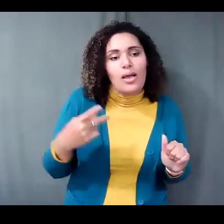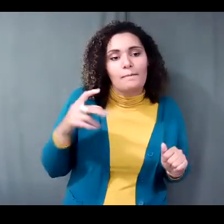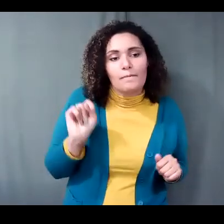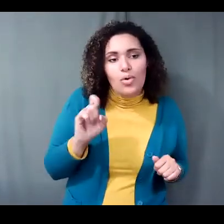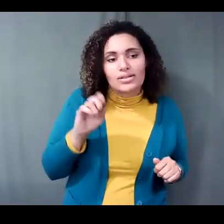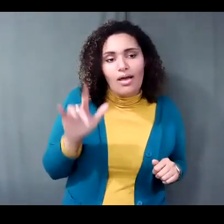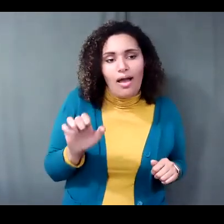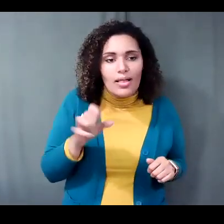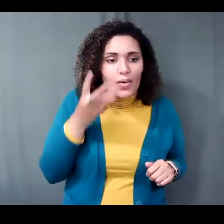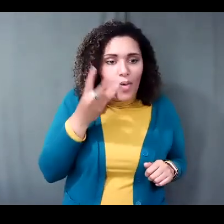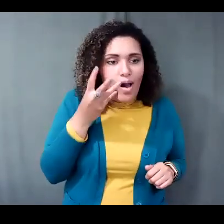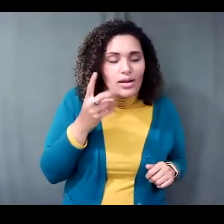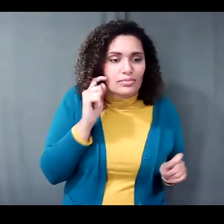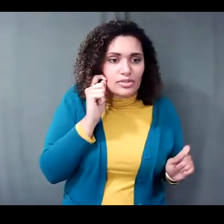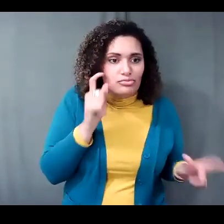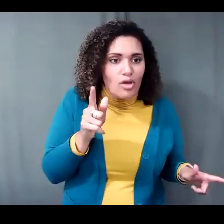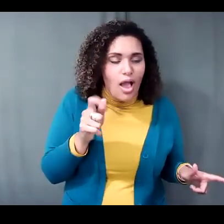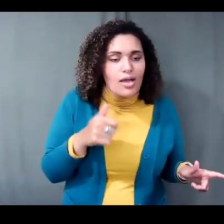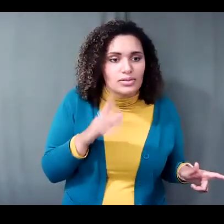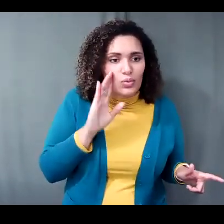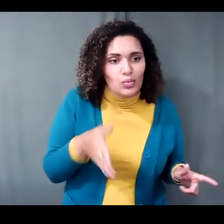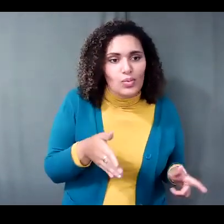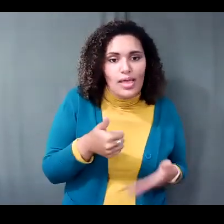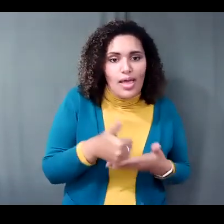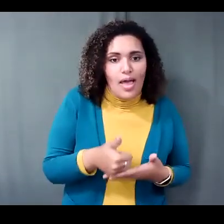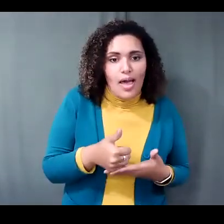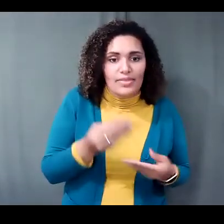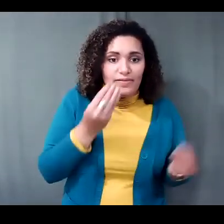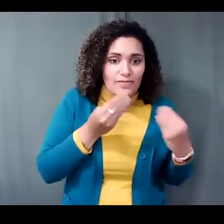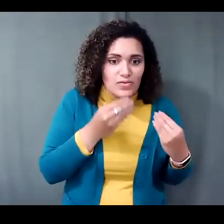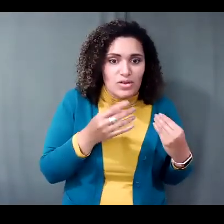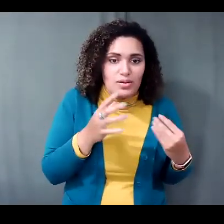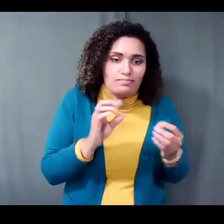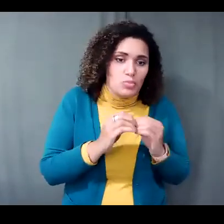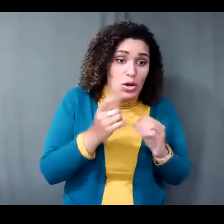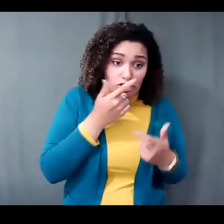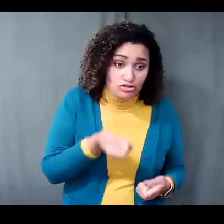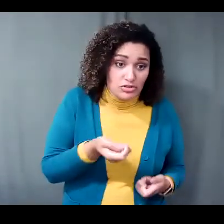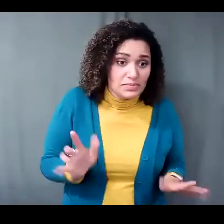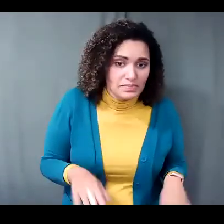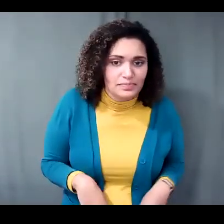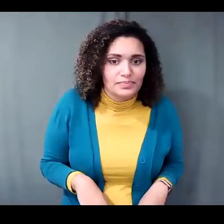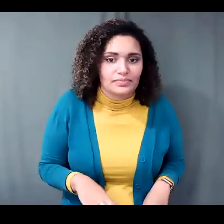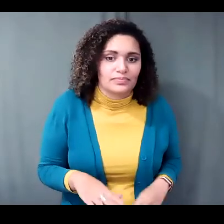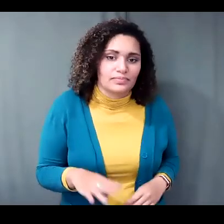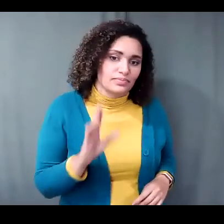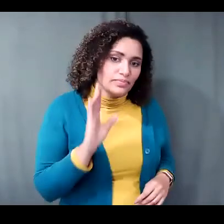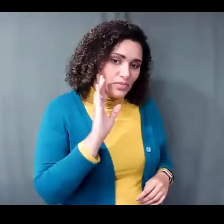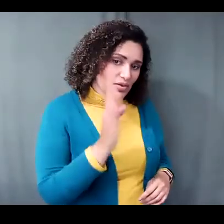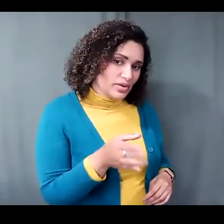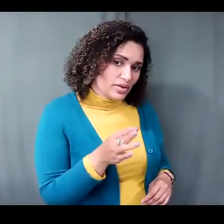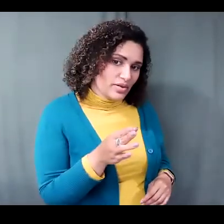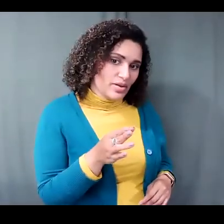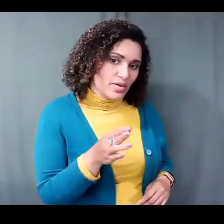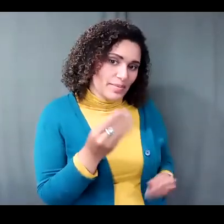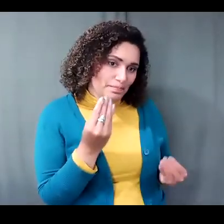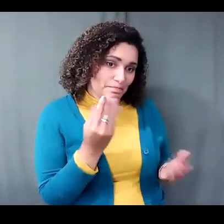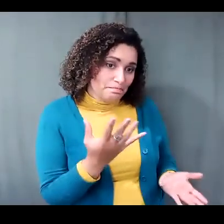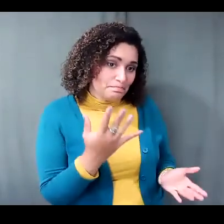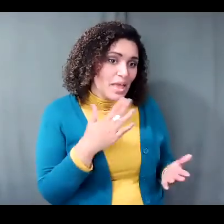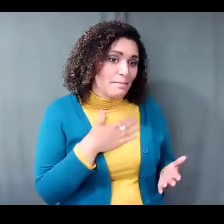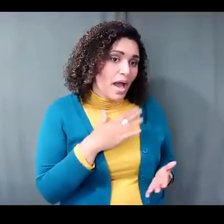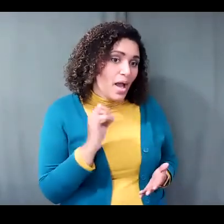find a little mysterious is what to drink it with, right? And I think it's just that's always a question. Like, what do you drink your